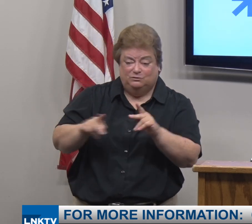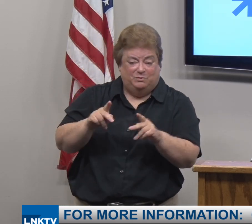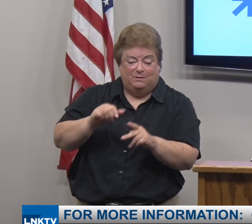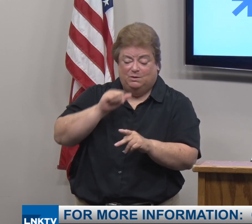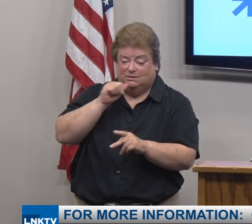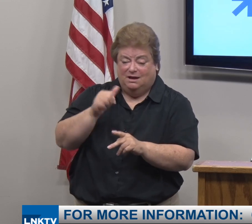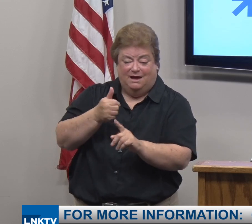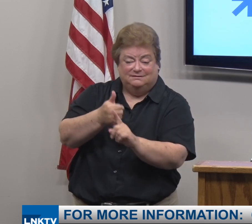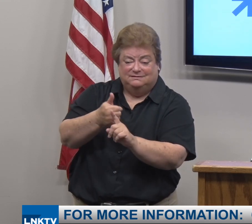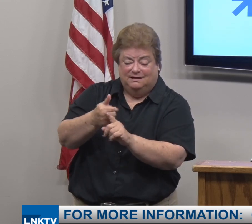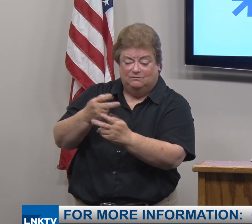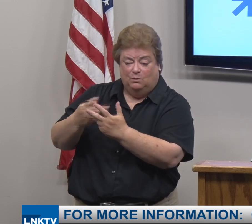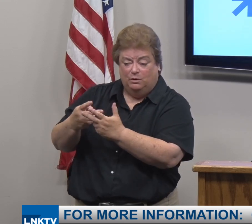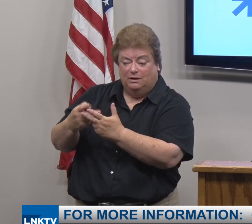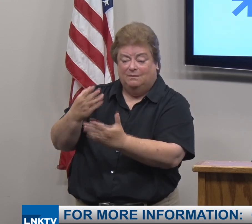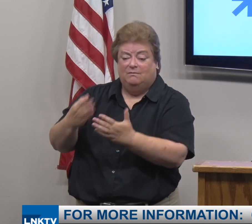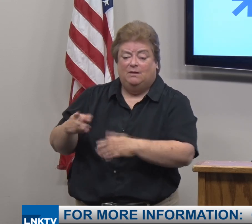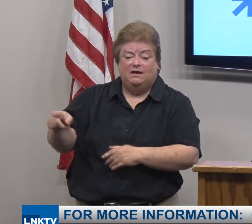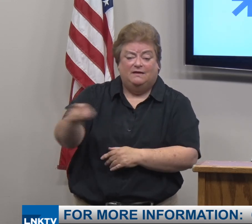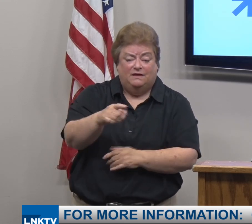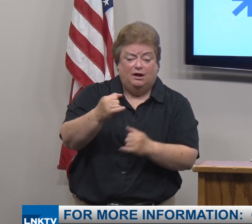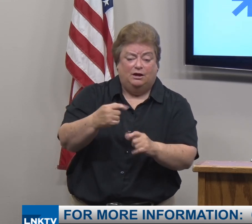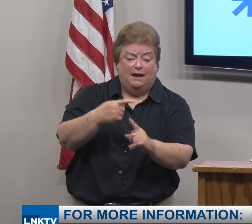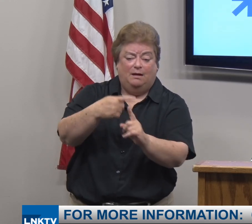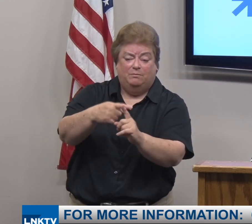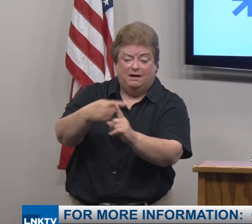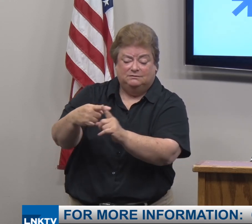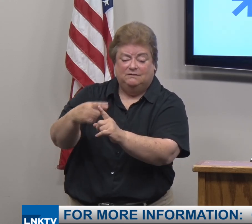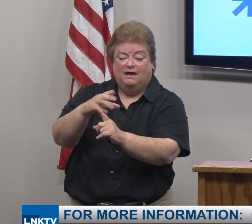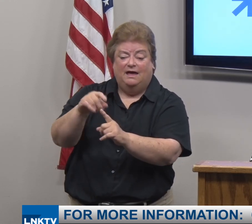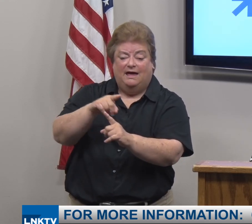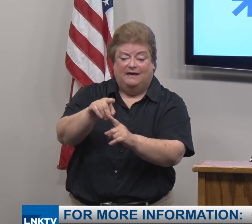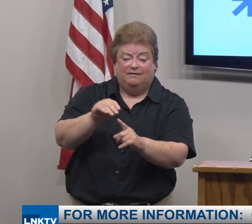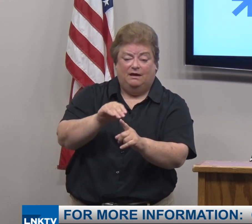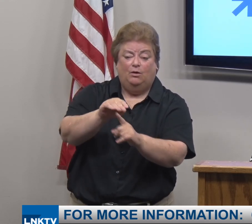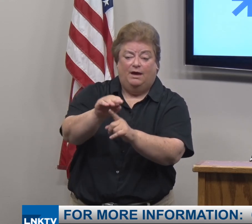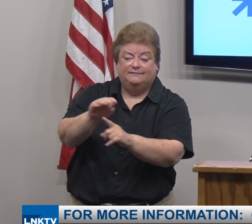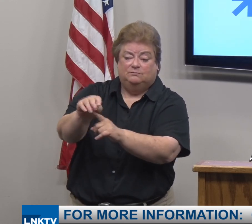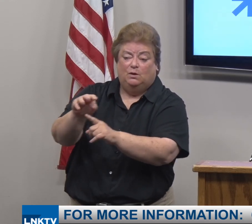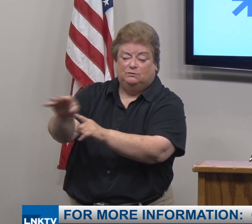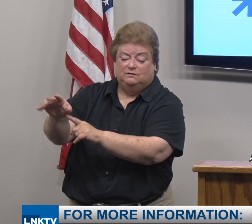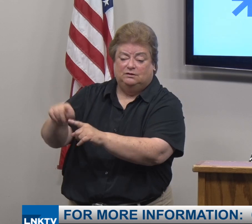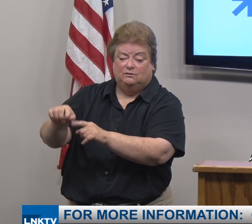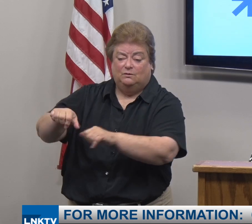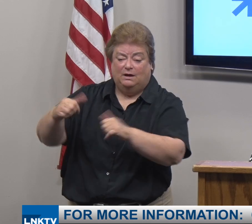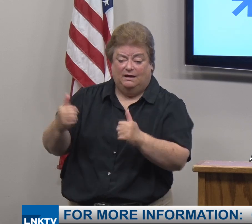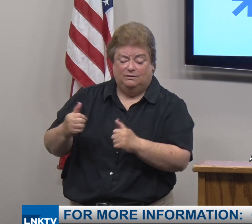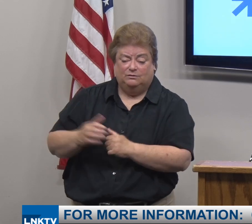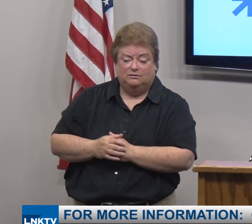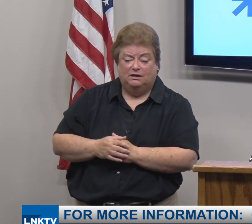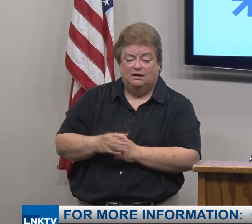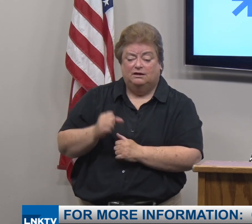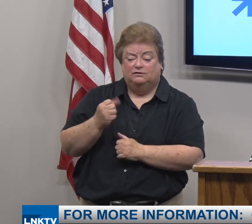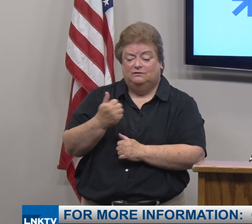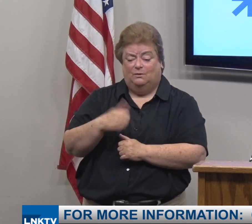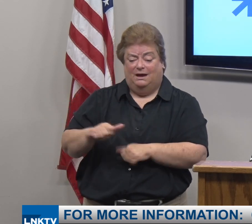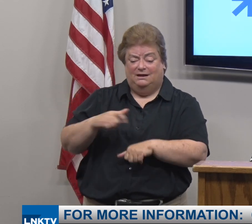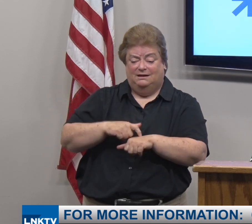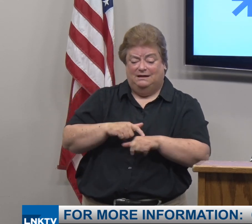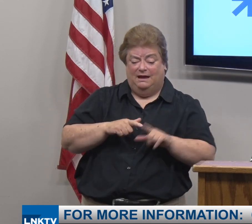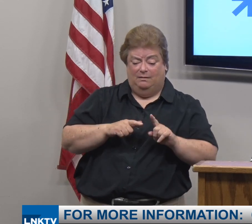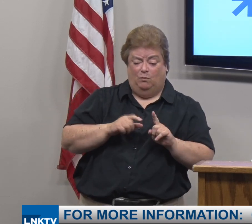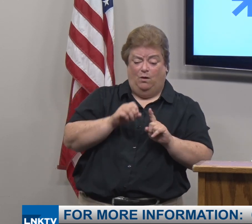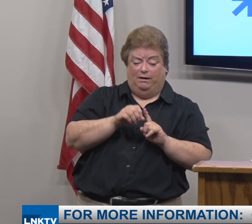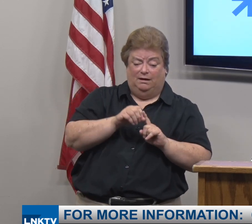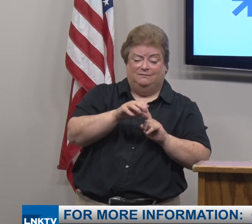may now be positive, and they're exposing others. So every case that exposes others is at least